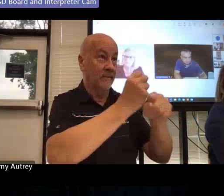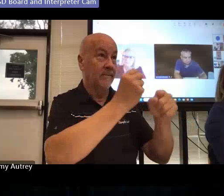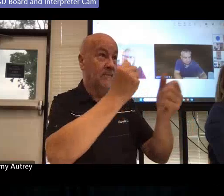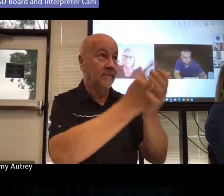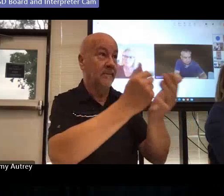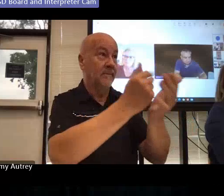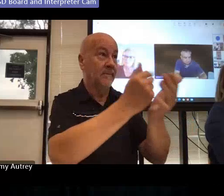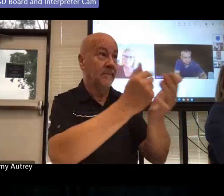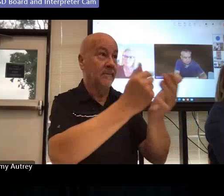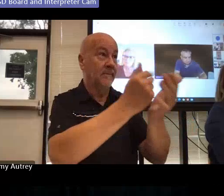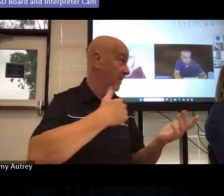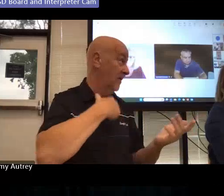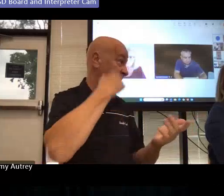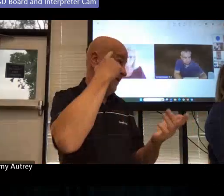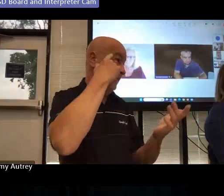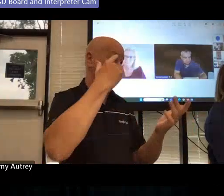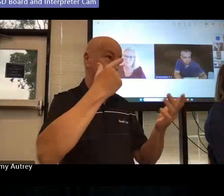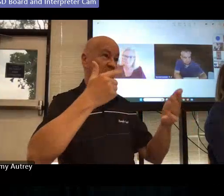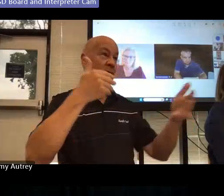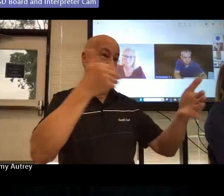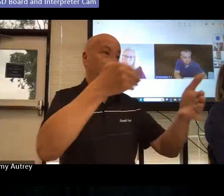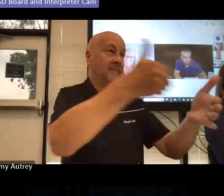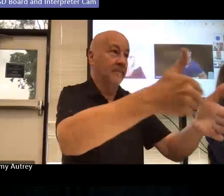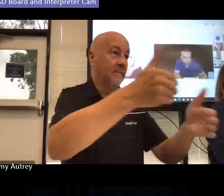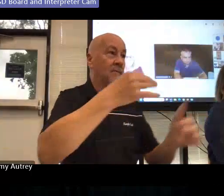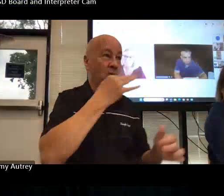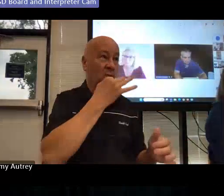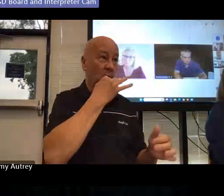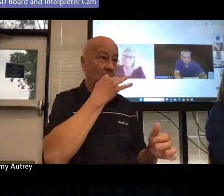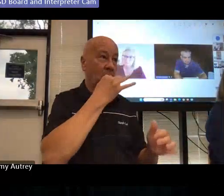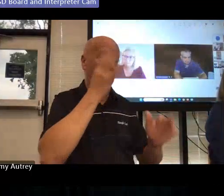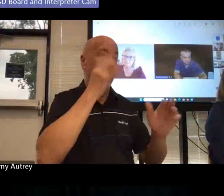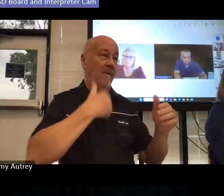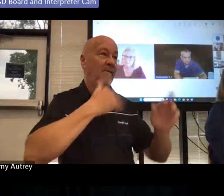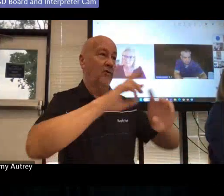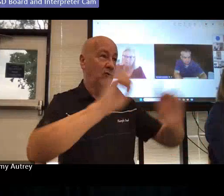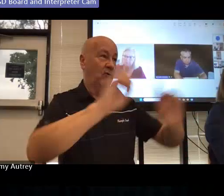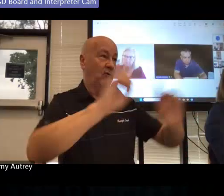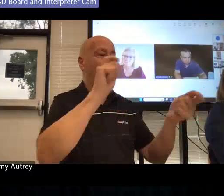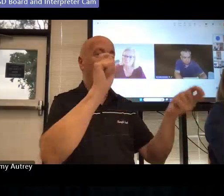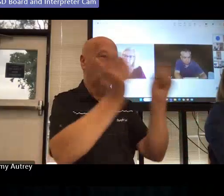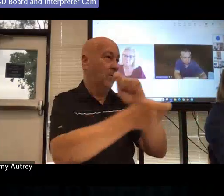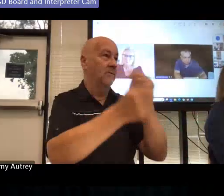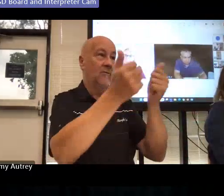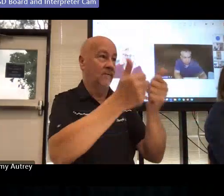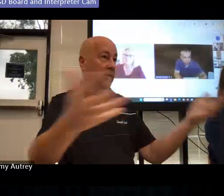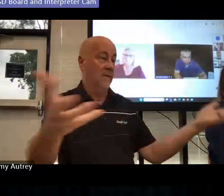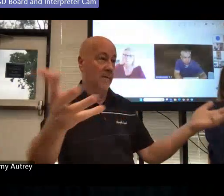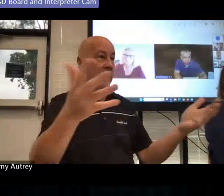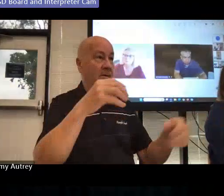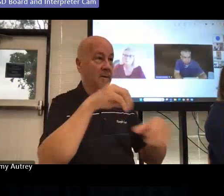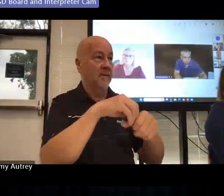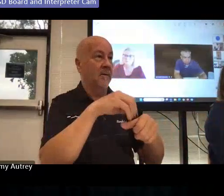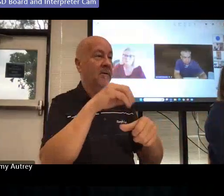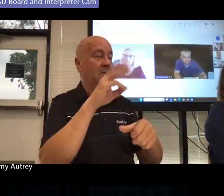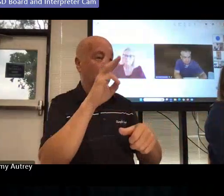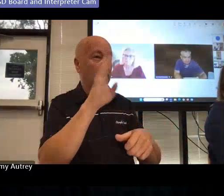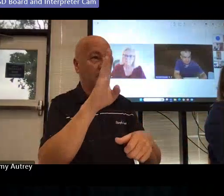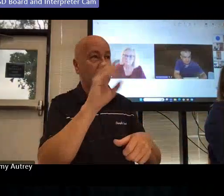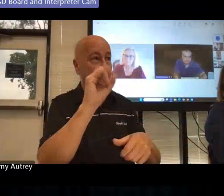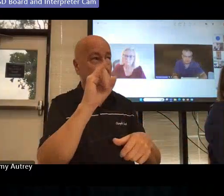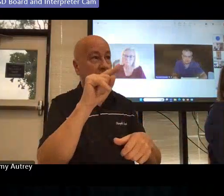working on. We're making some headway, I think, and, we're getting close to having it ready to launch,